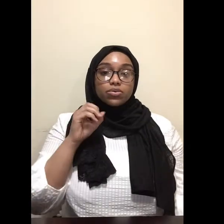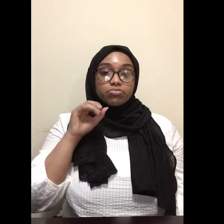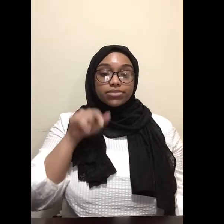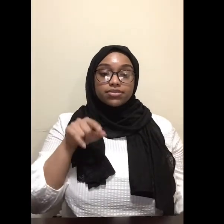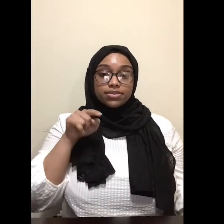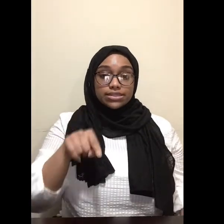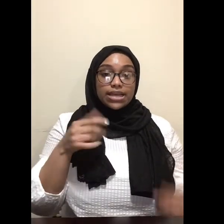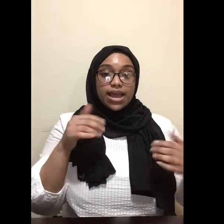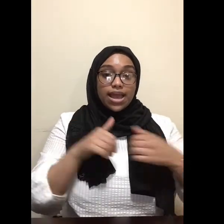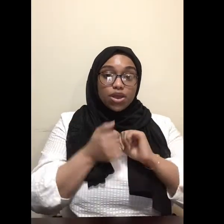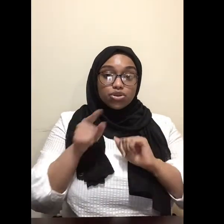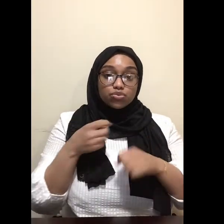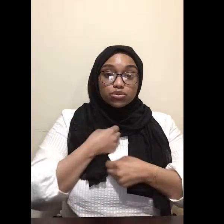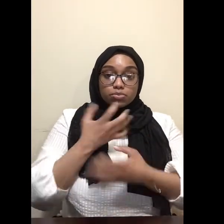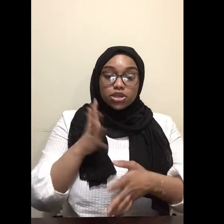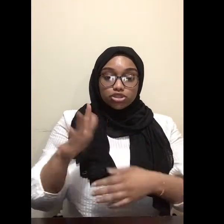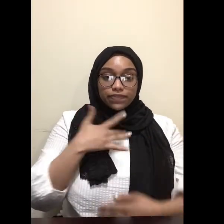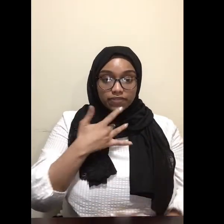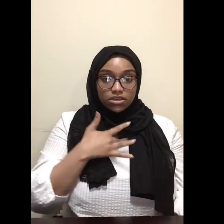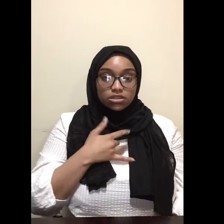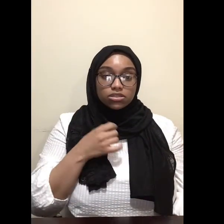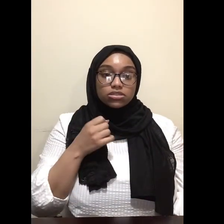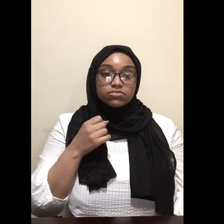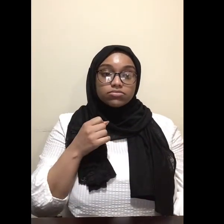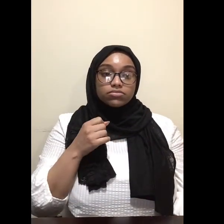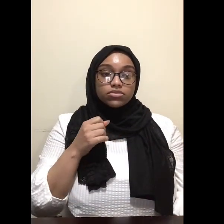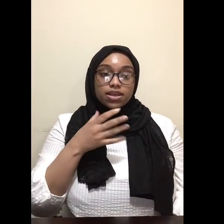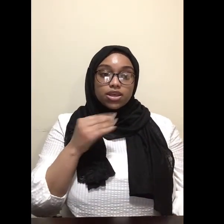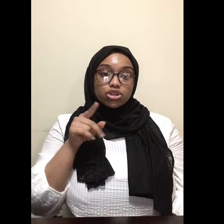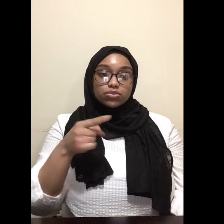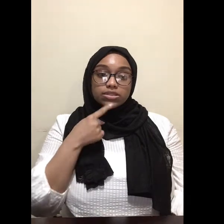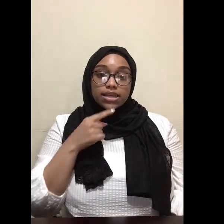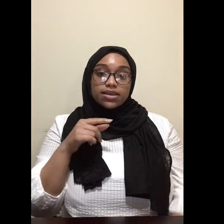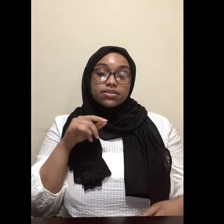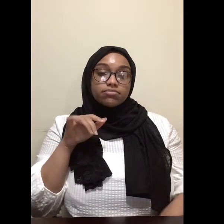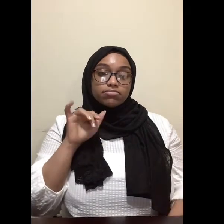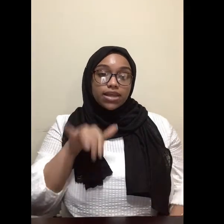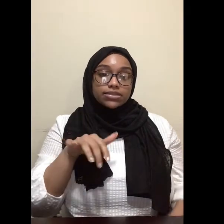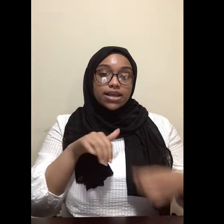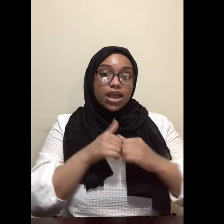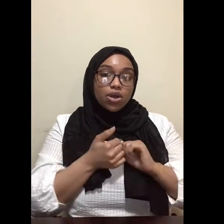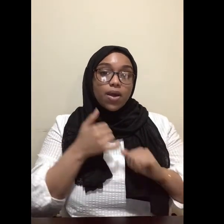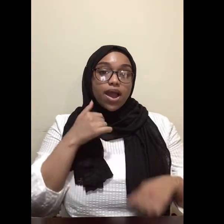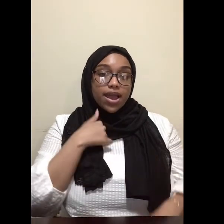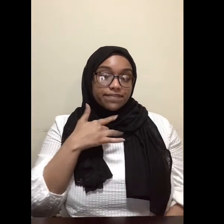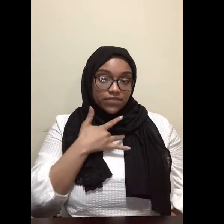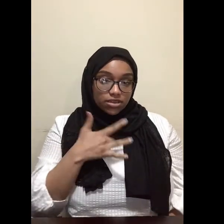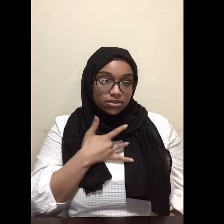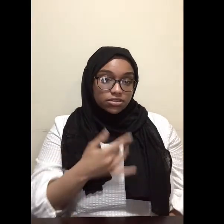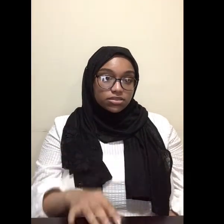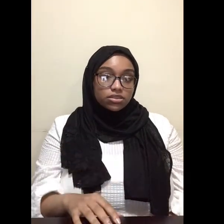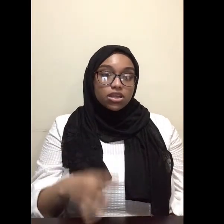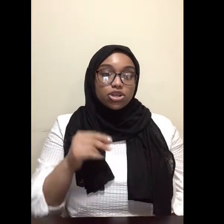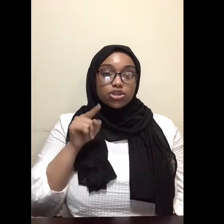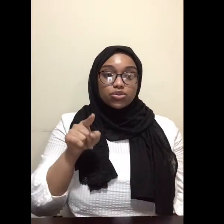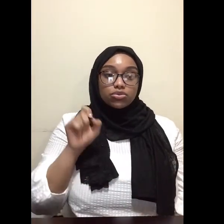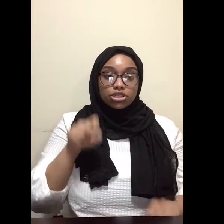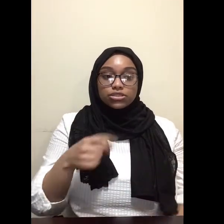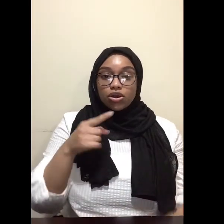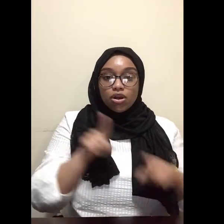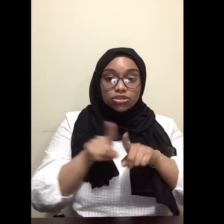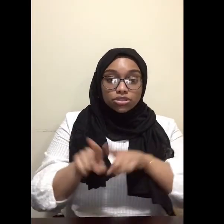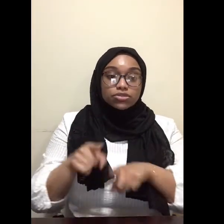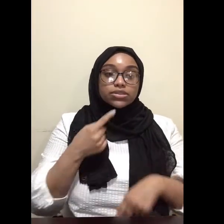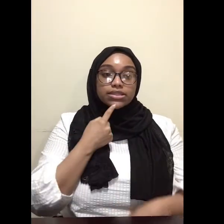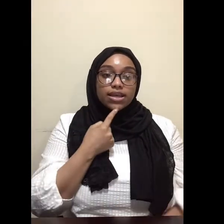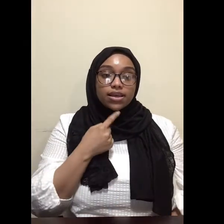saying, you said that you'd make phone calls and find a caterer and you haven't done either, do you see how that can sound accusatory? What you'd